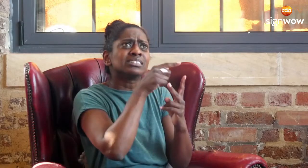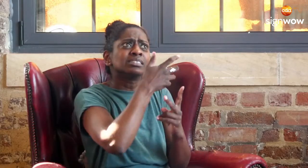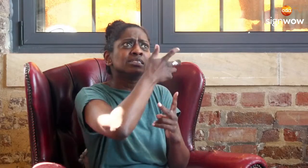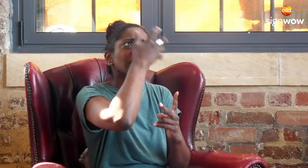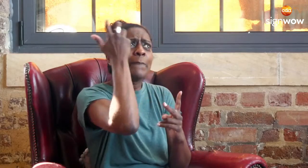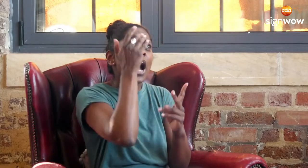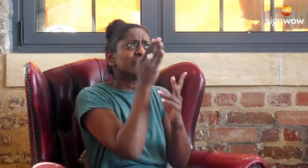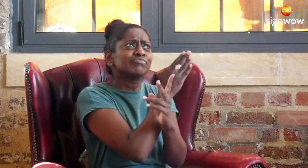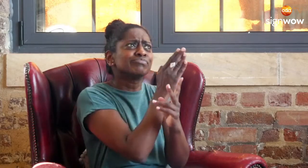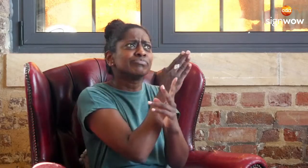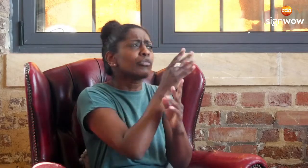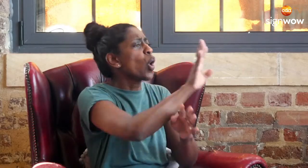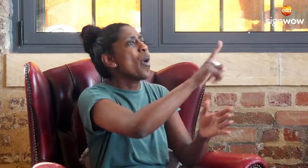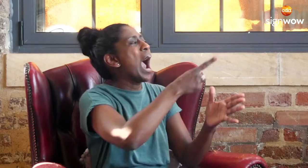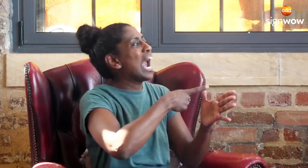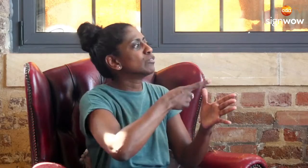Really? Yeah, I don't know if it's